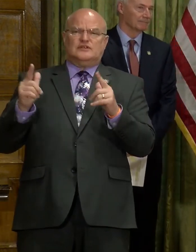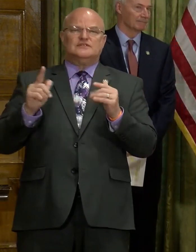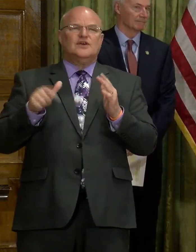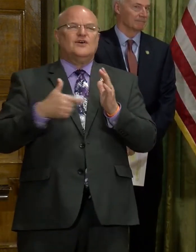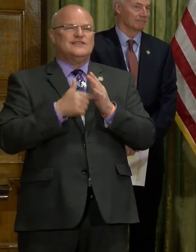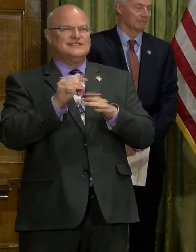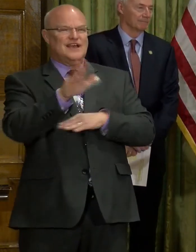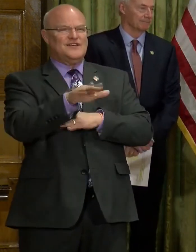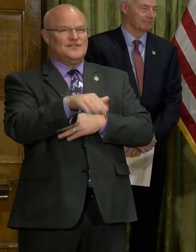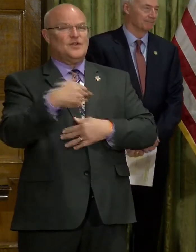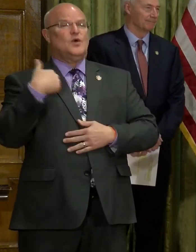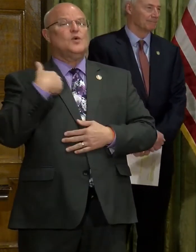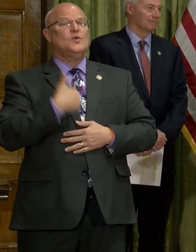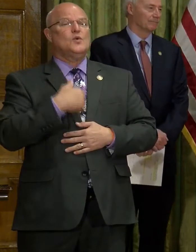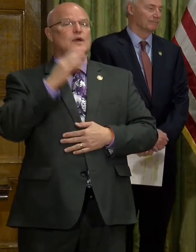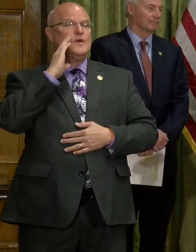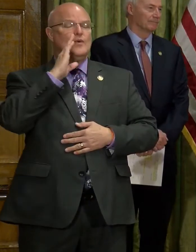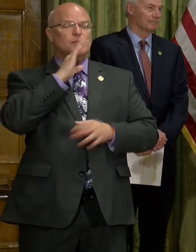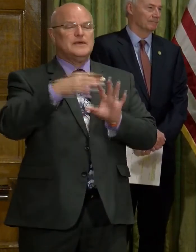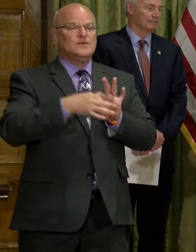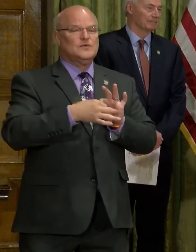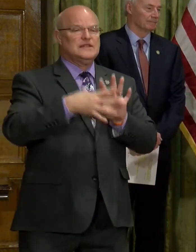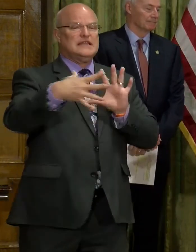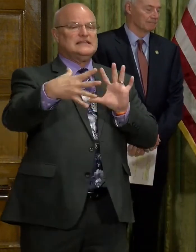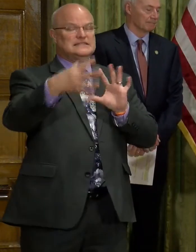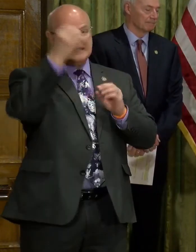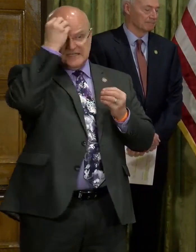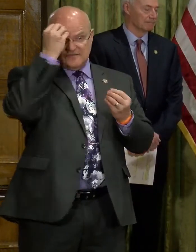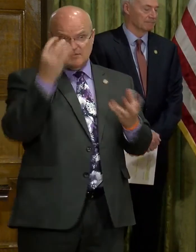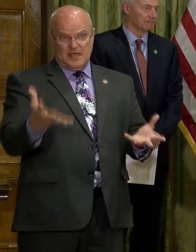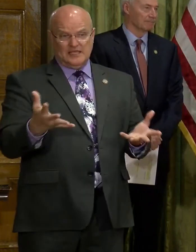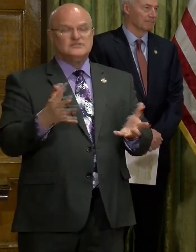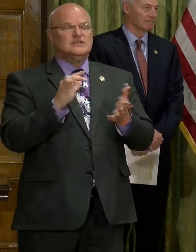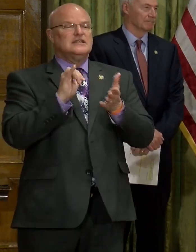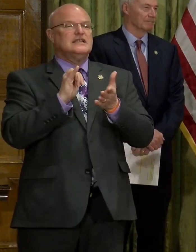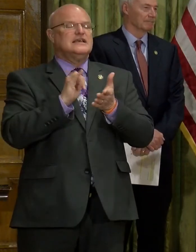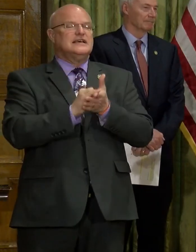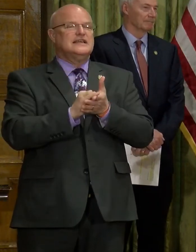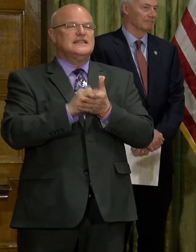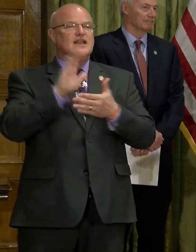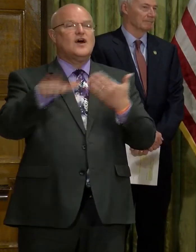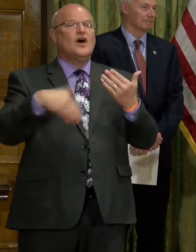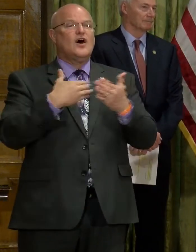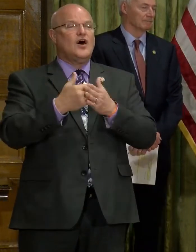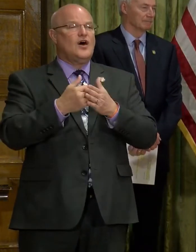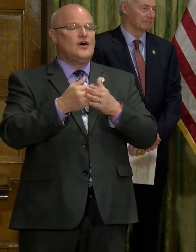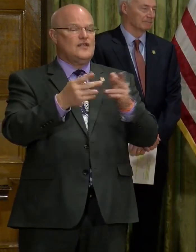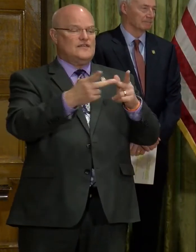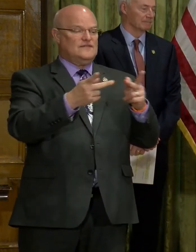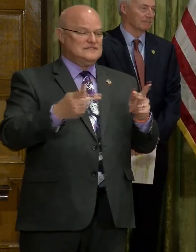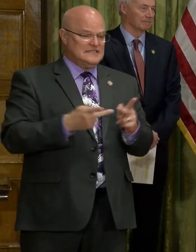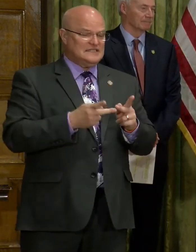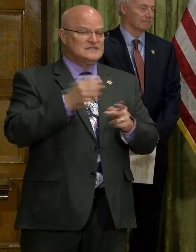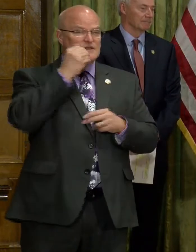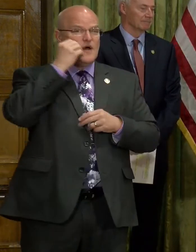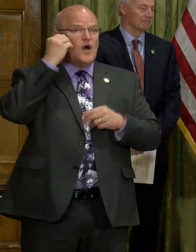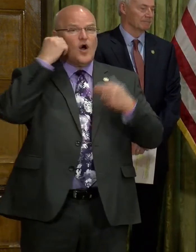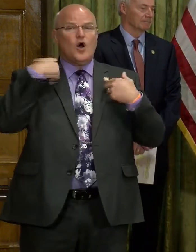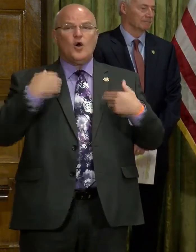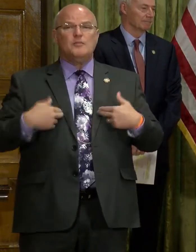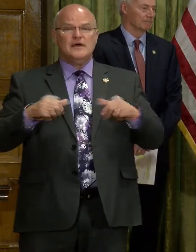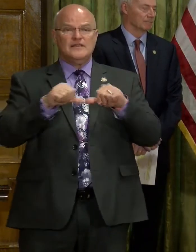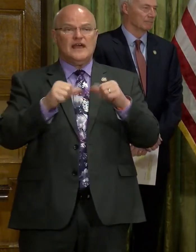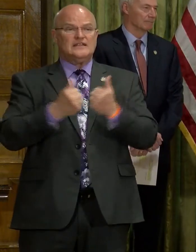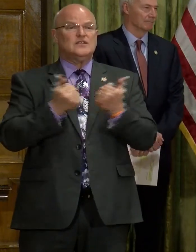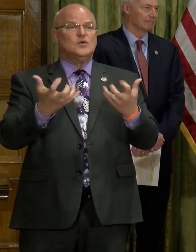this afternoon we will be releasing information that all of the facilities and home health agencies